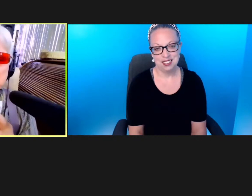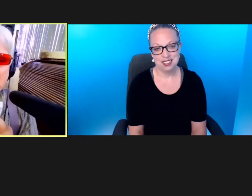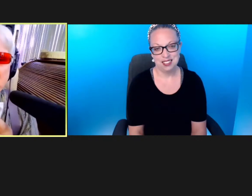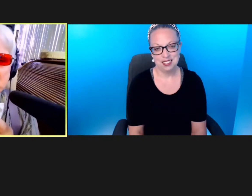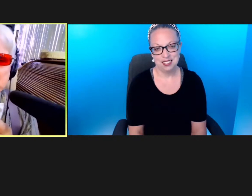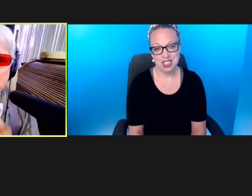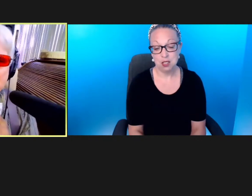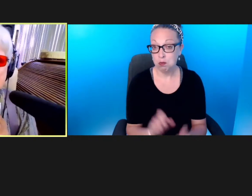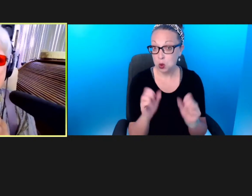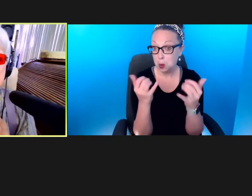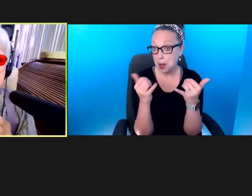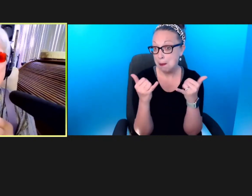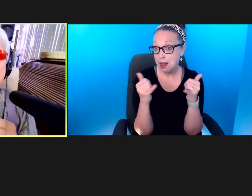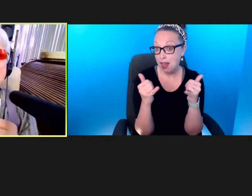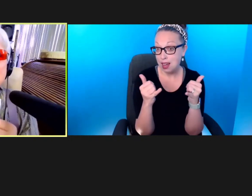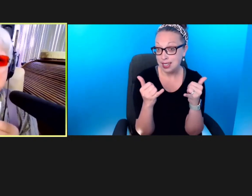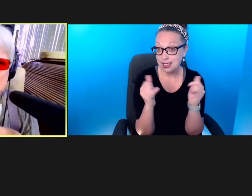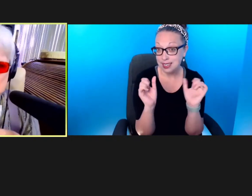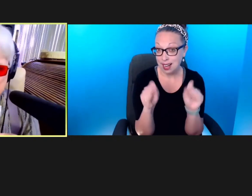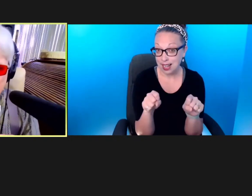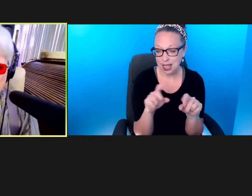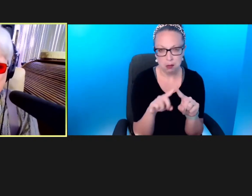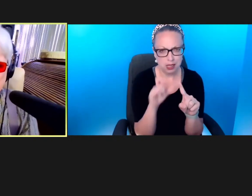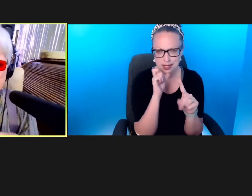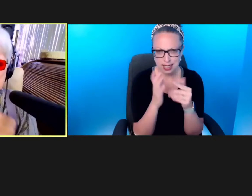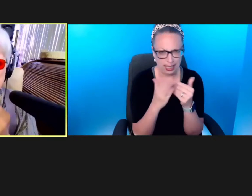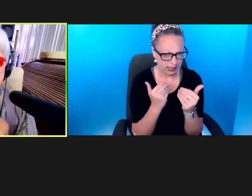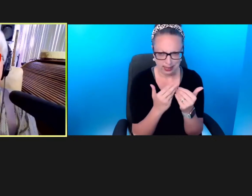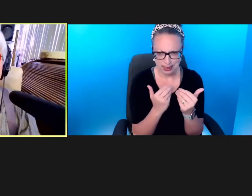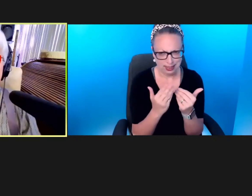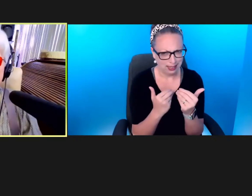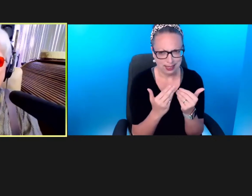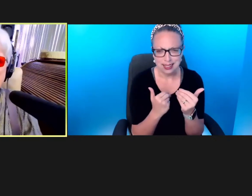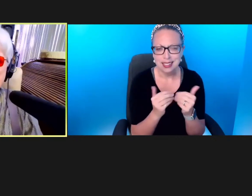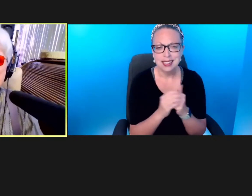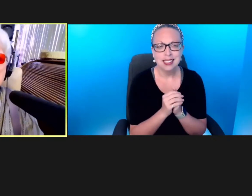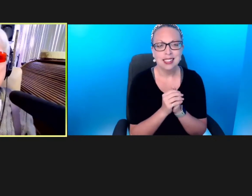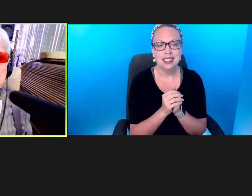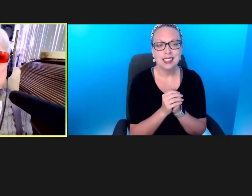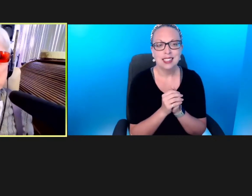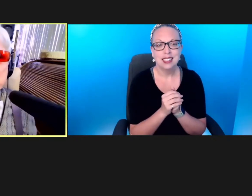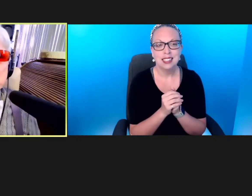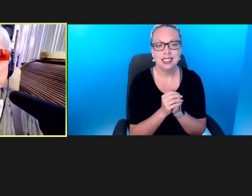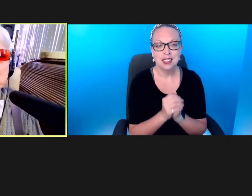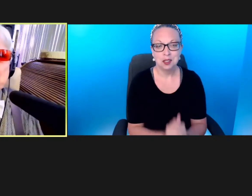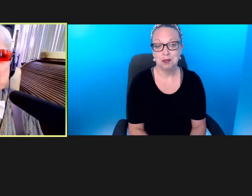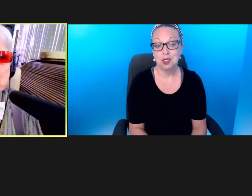And you can play it, but it's not easy to play, and you can also